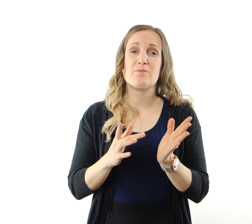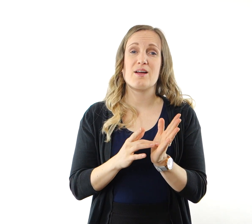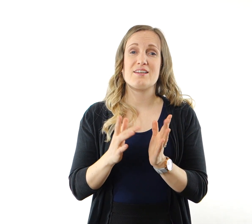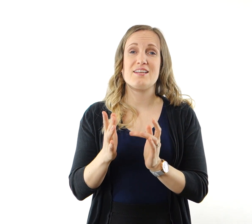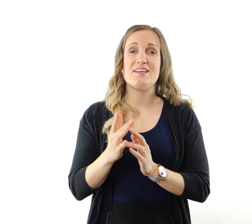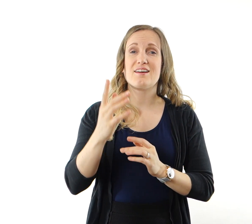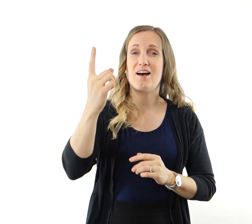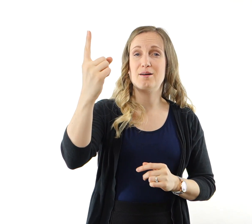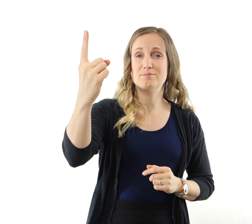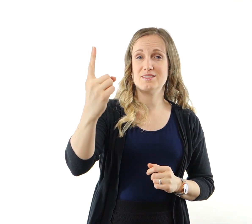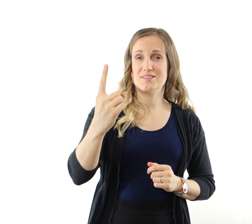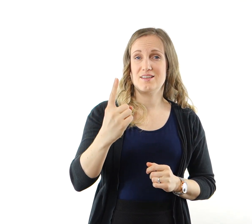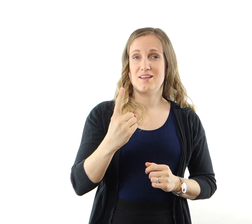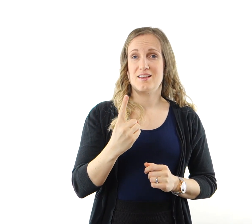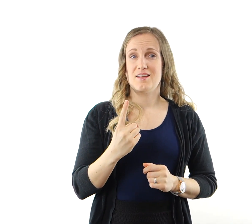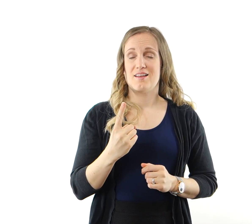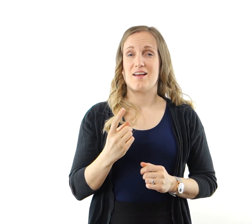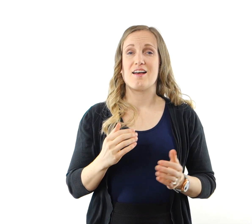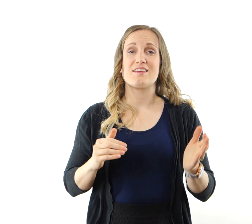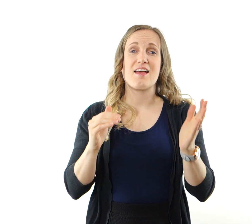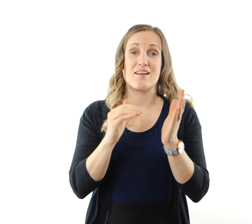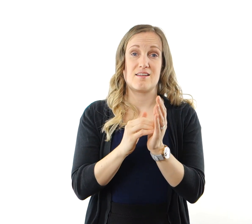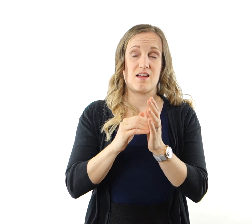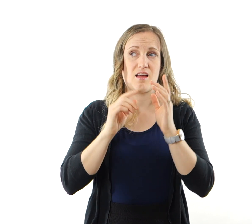when he comes again.